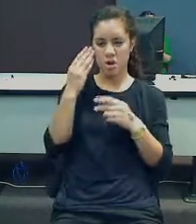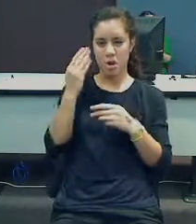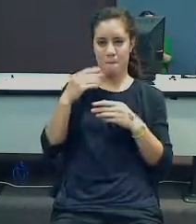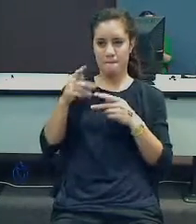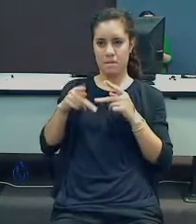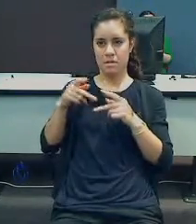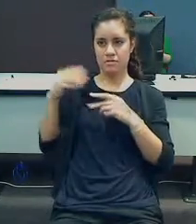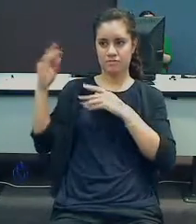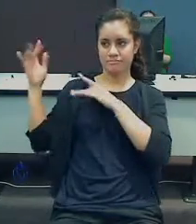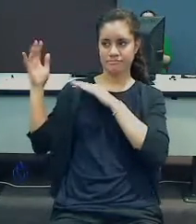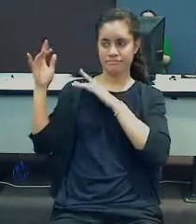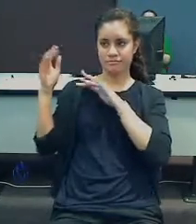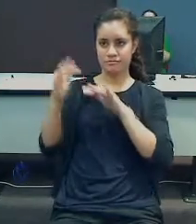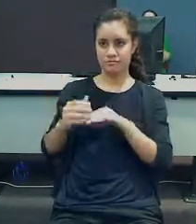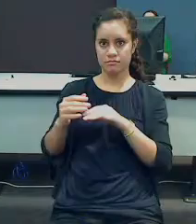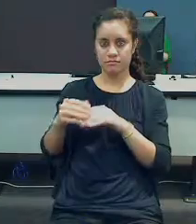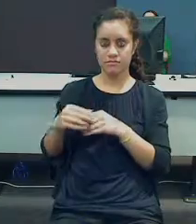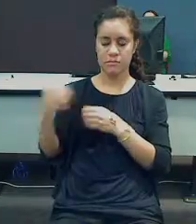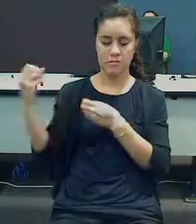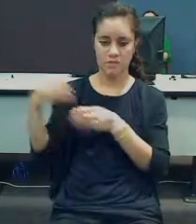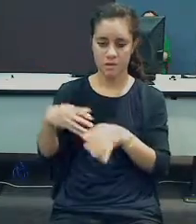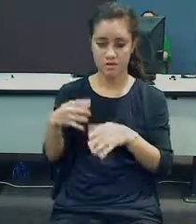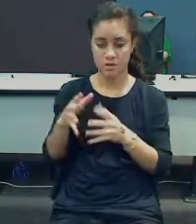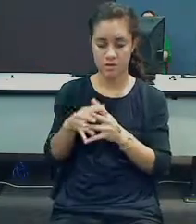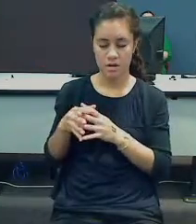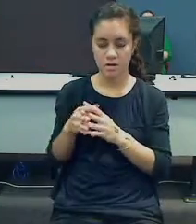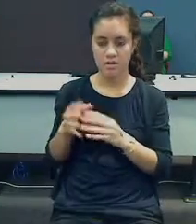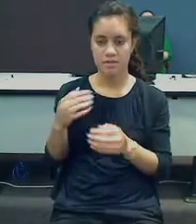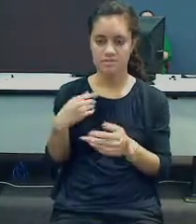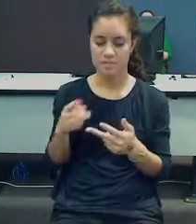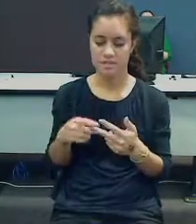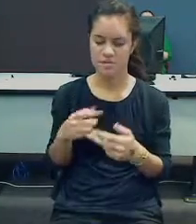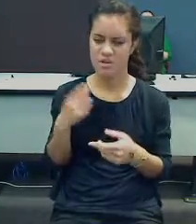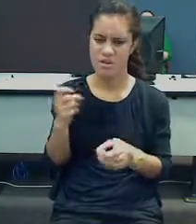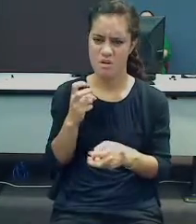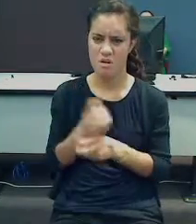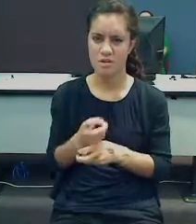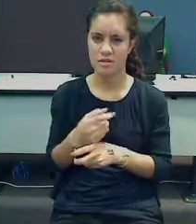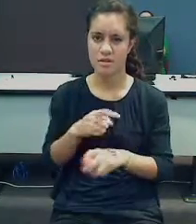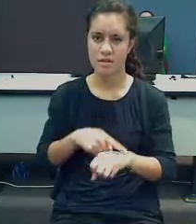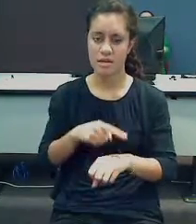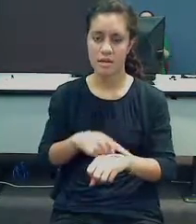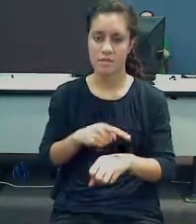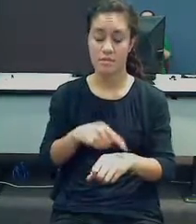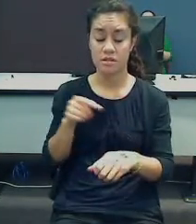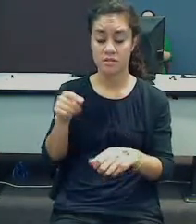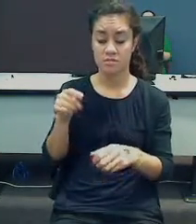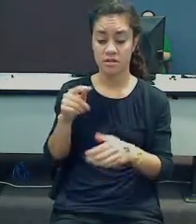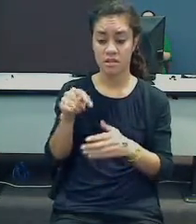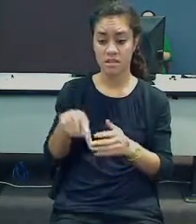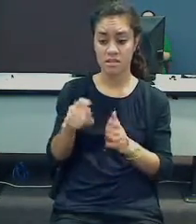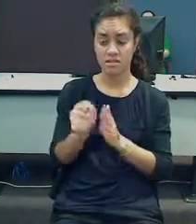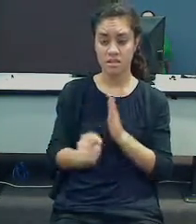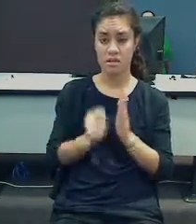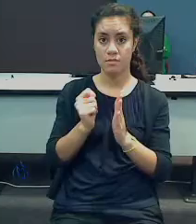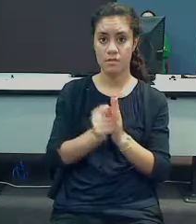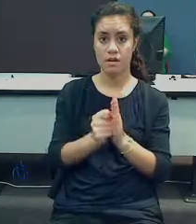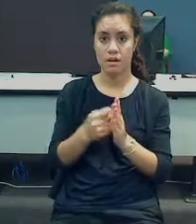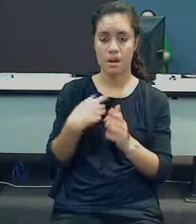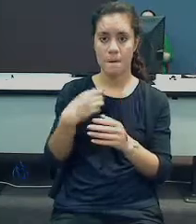During the same time period, immigrants flooded America, and they flooded the cities for work. The average